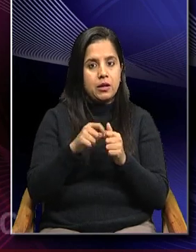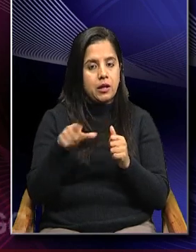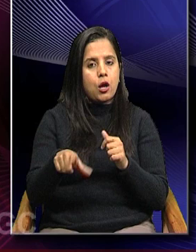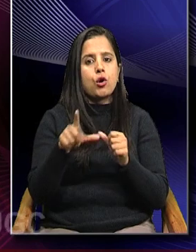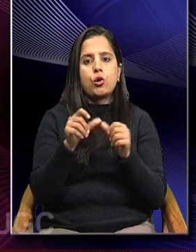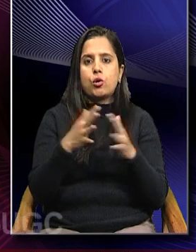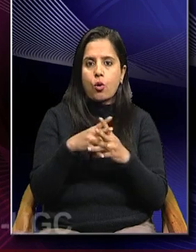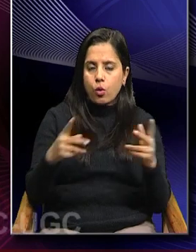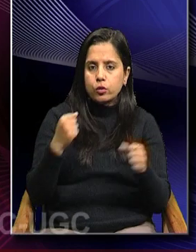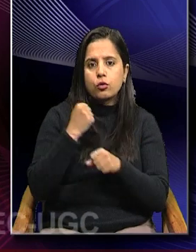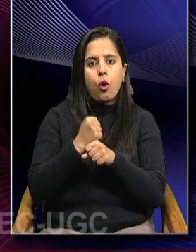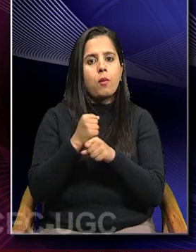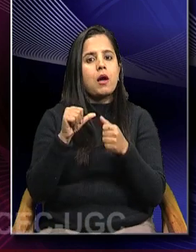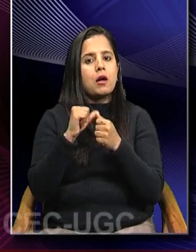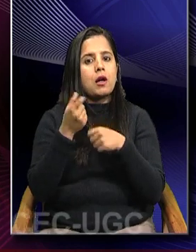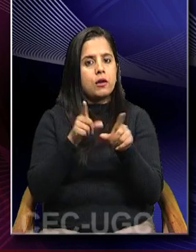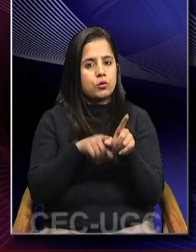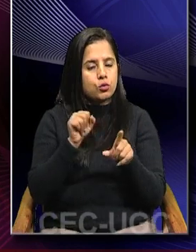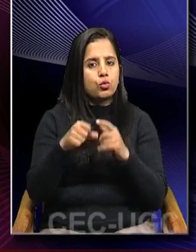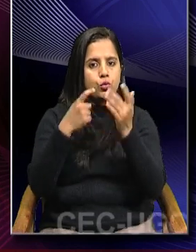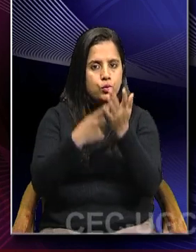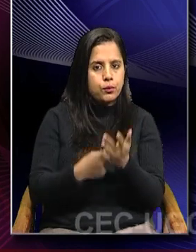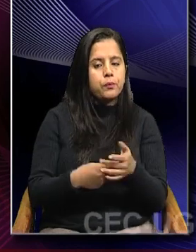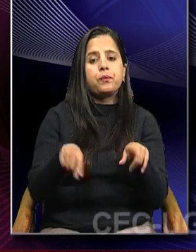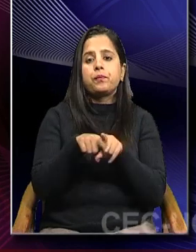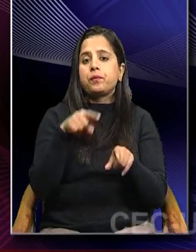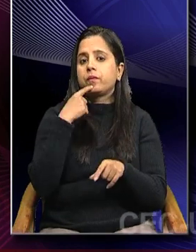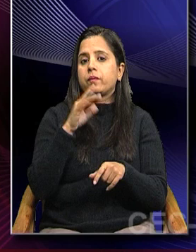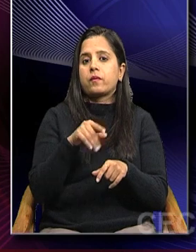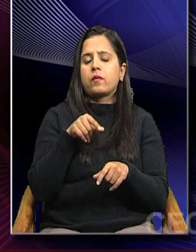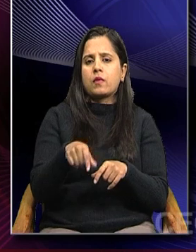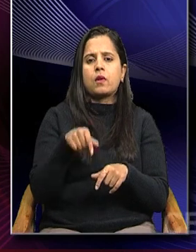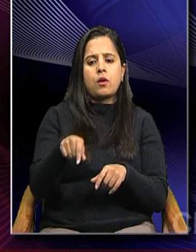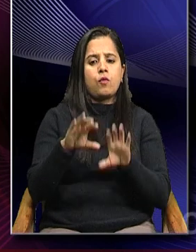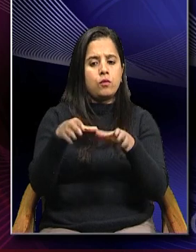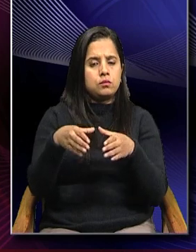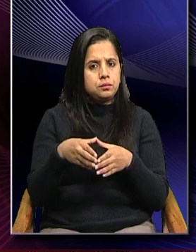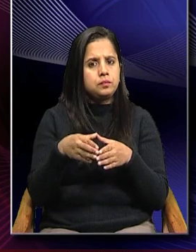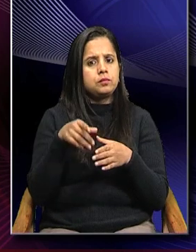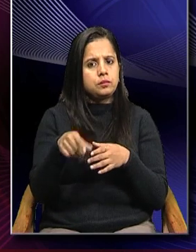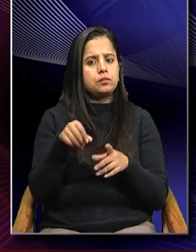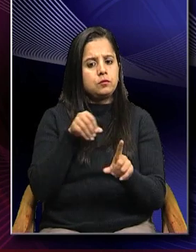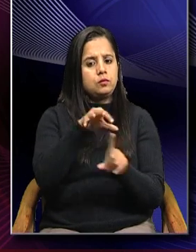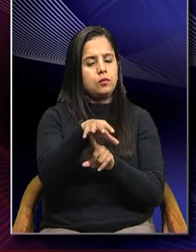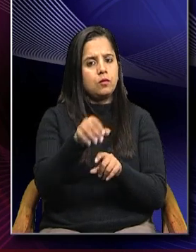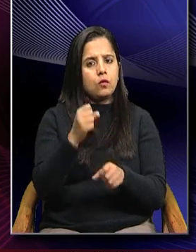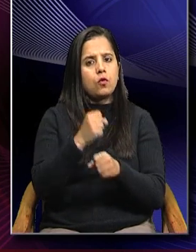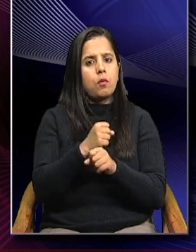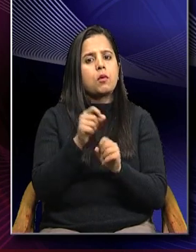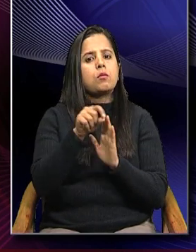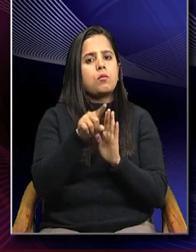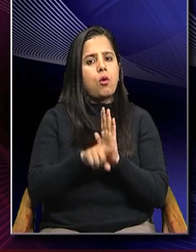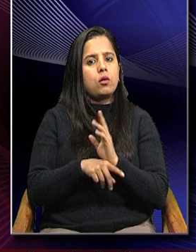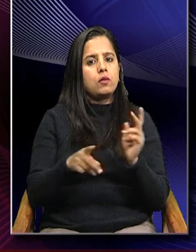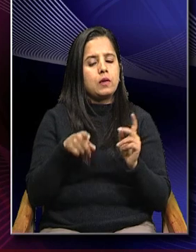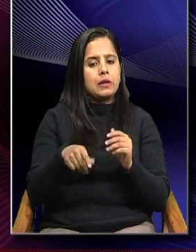laws, government agencies, their regulations, and also the pressure group which influence the government policies, and